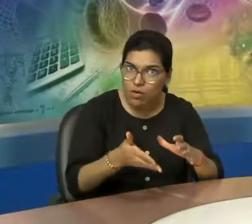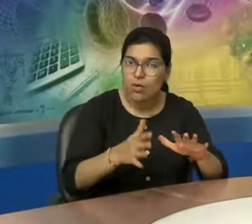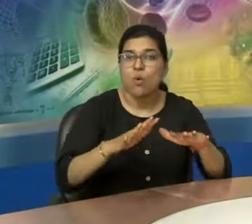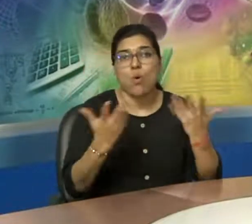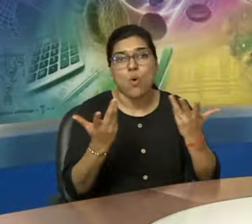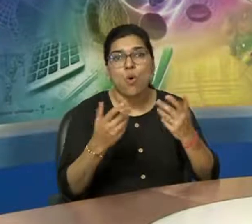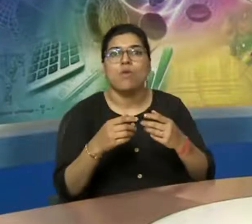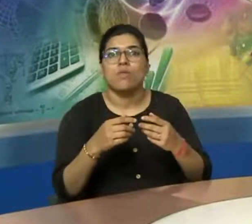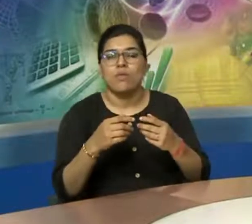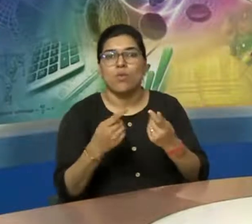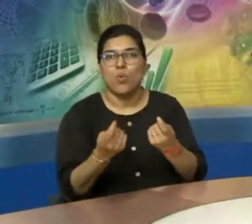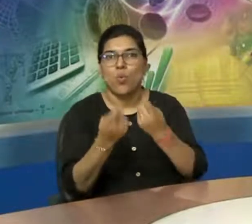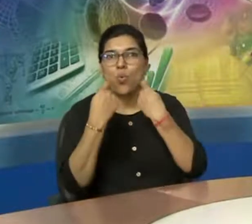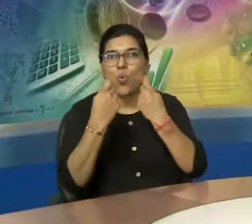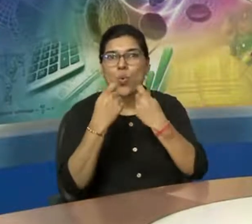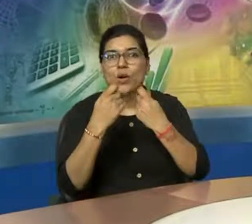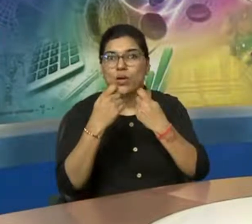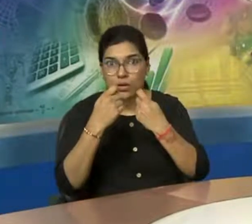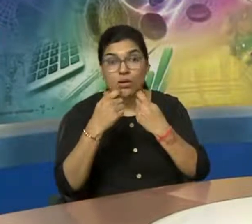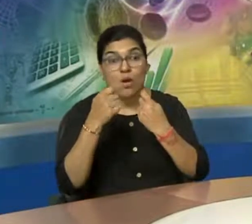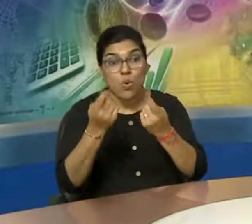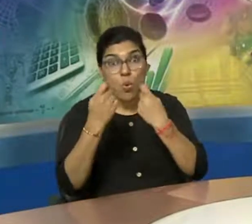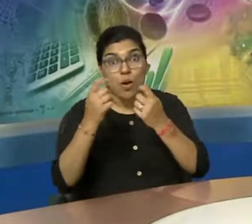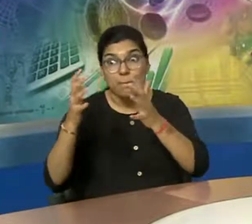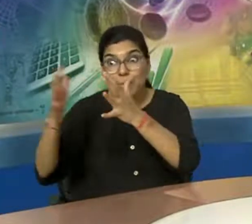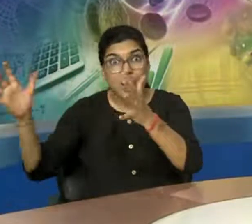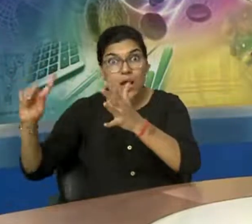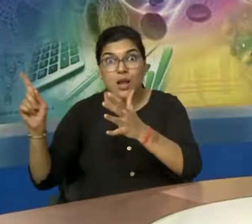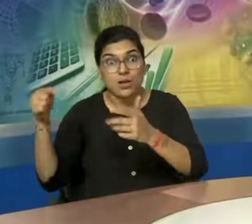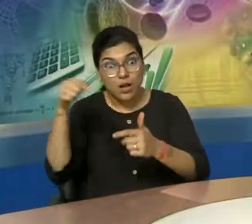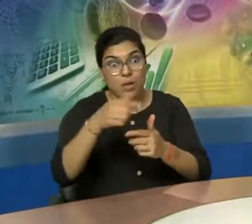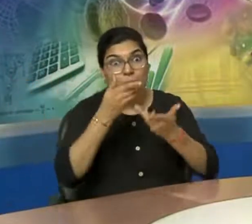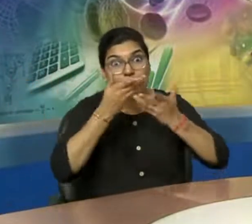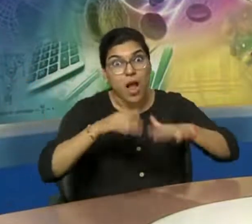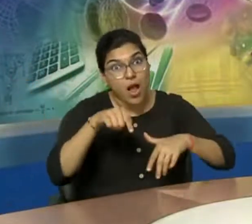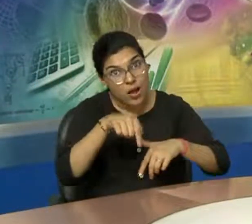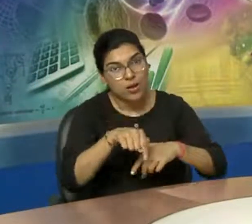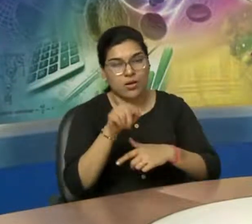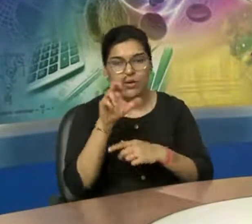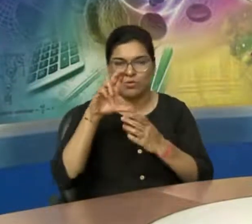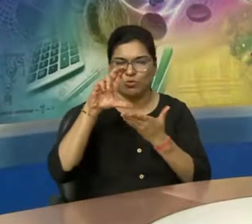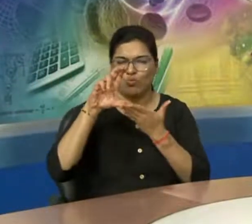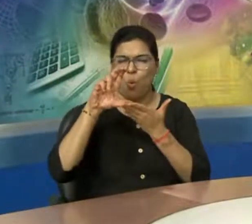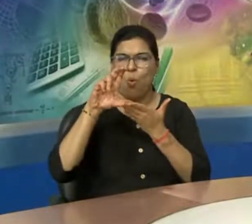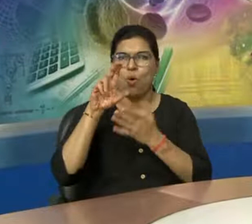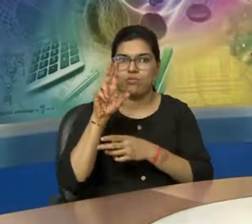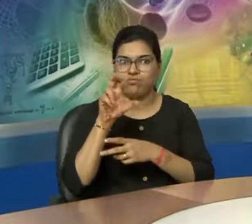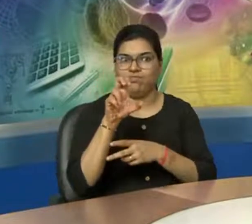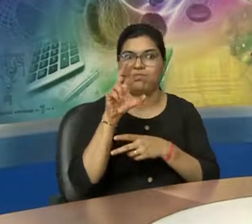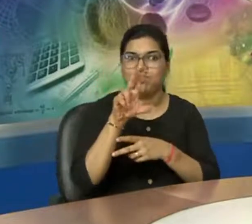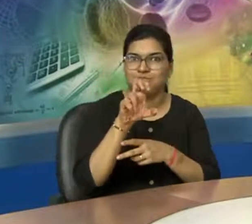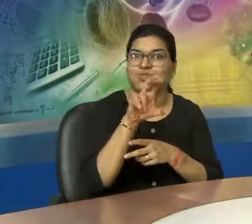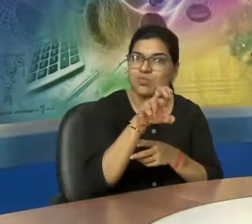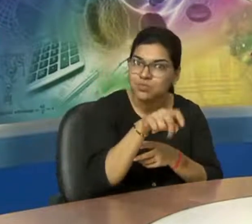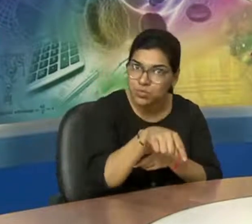For example, a single ocean habitat may support a whale, a